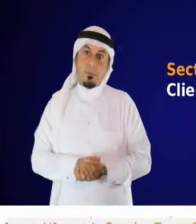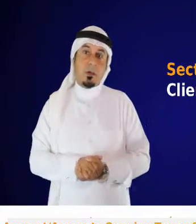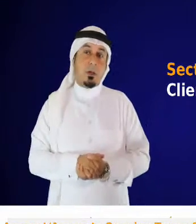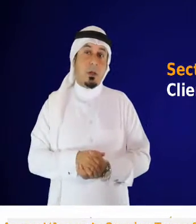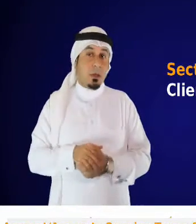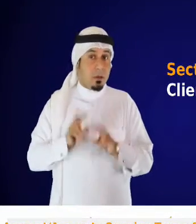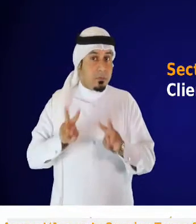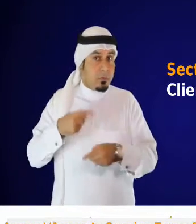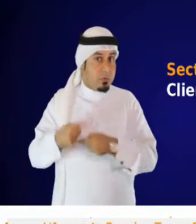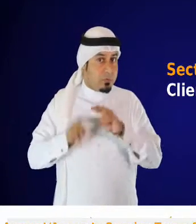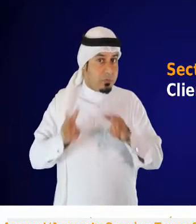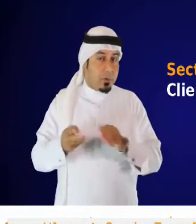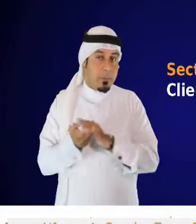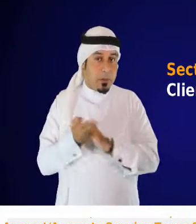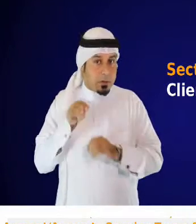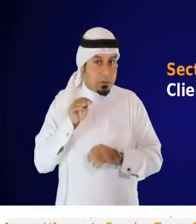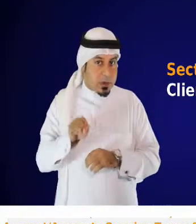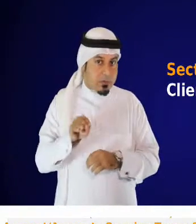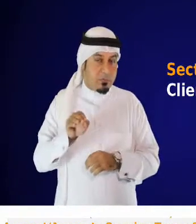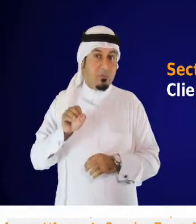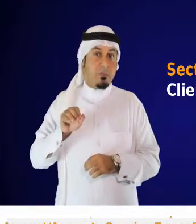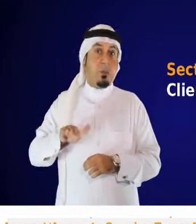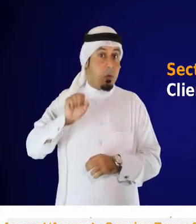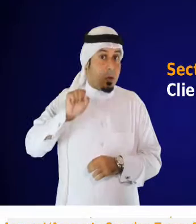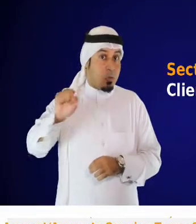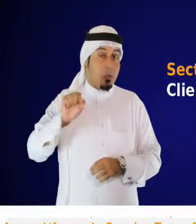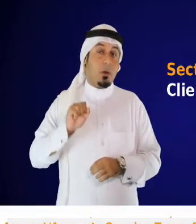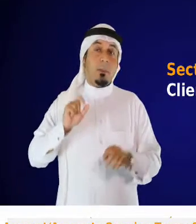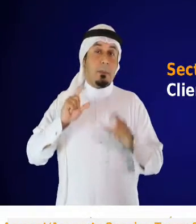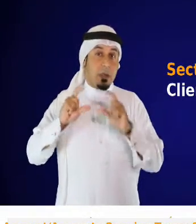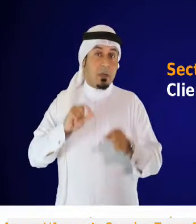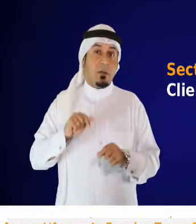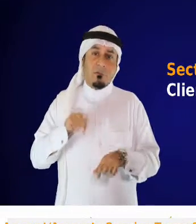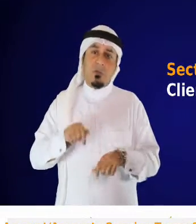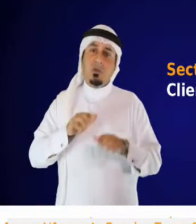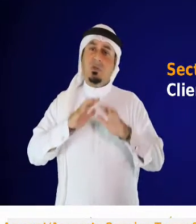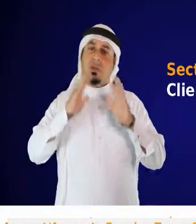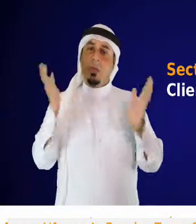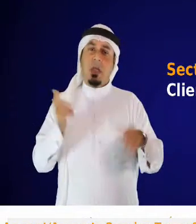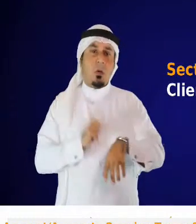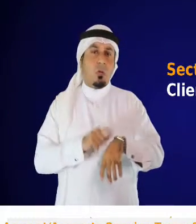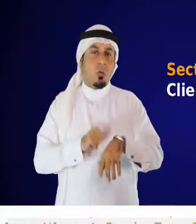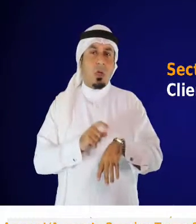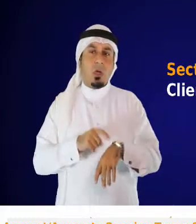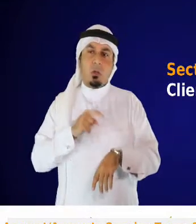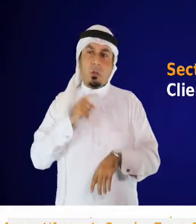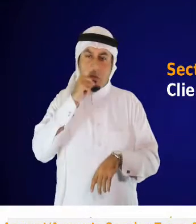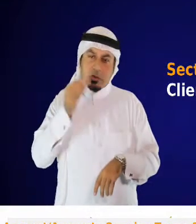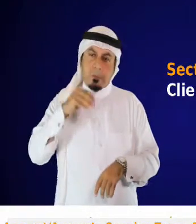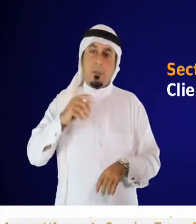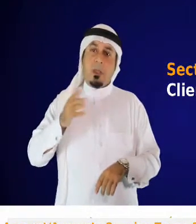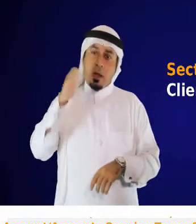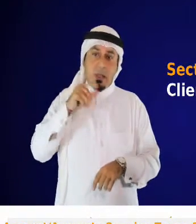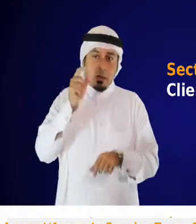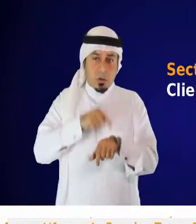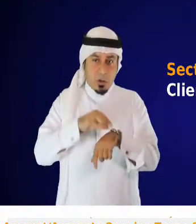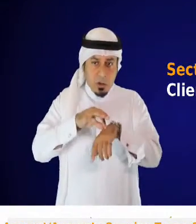1. The ATM card shall remain the property of the bank at all times, and the customers are obliged to surrender the ATM card to the